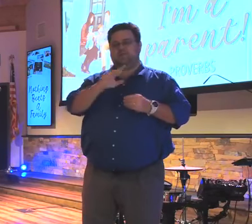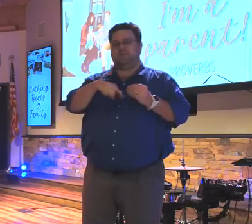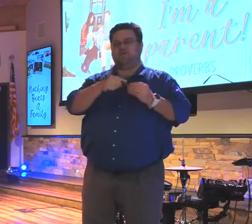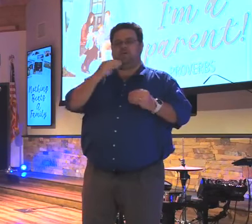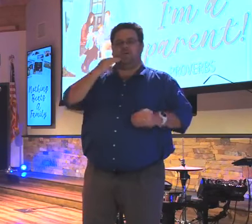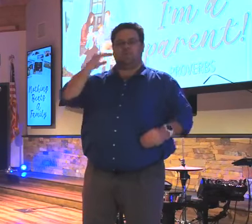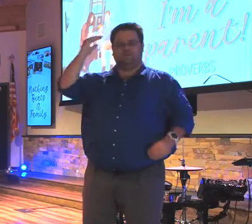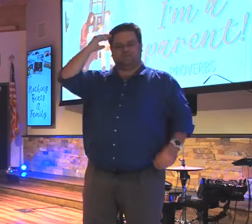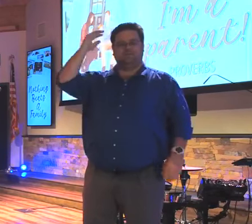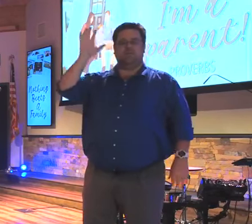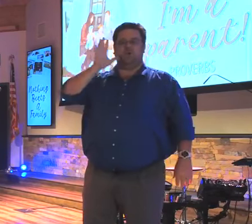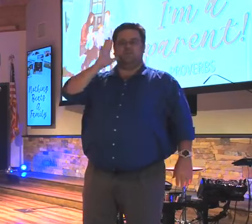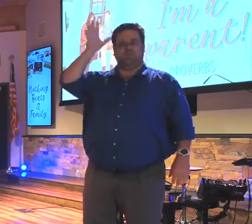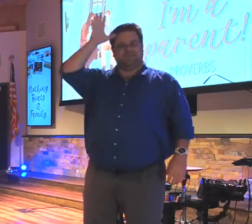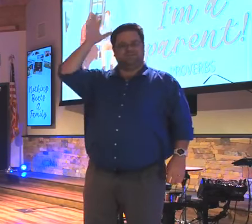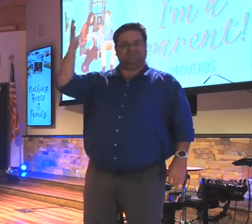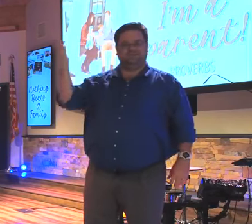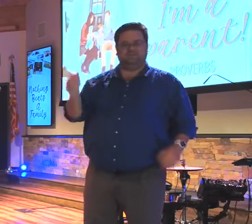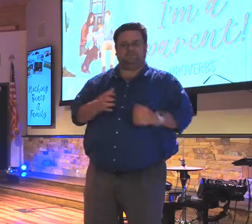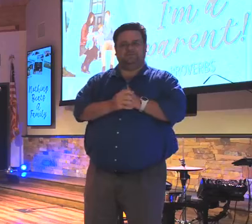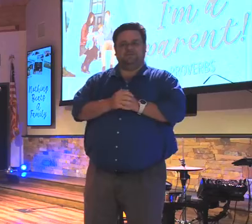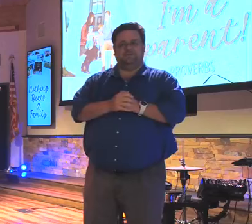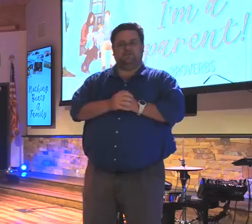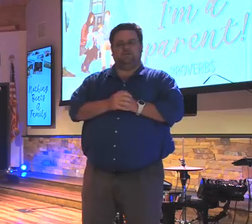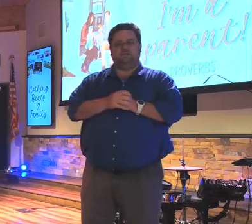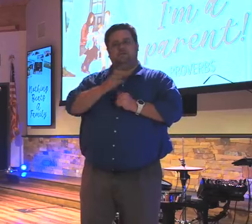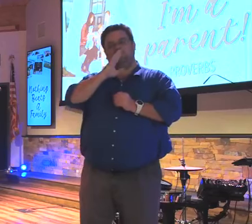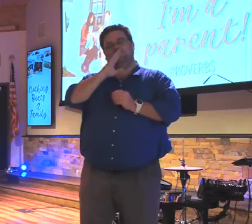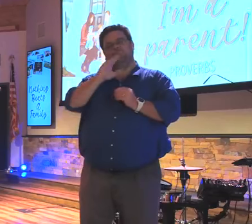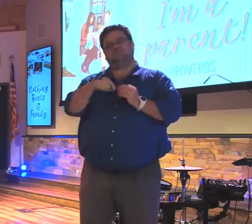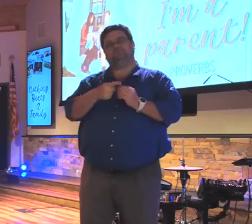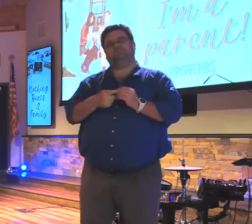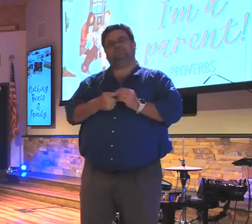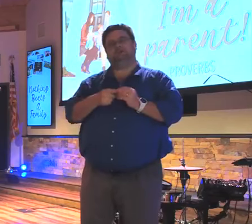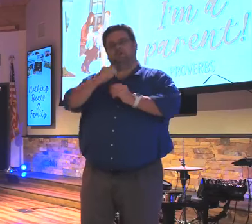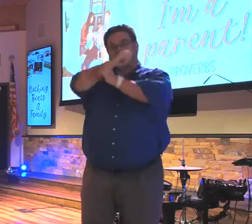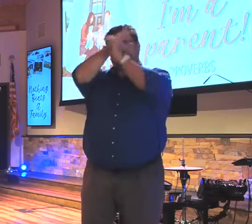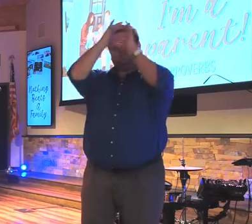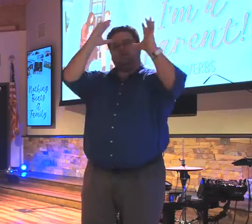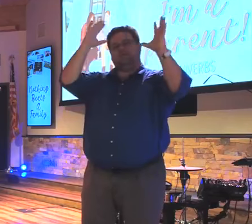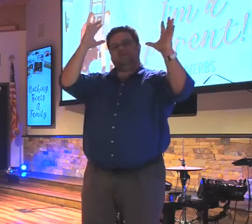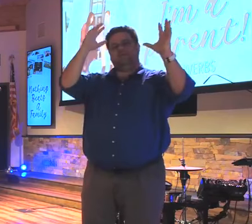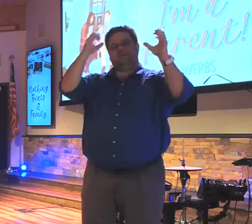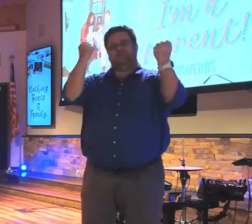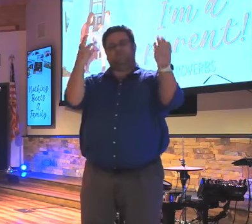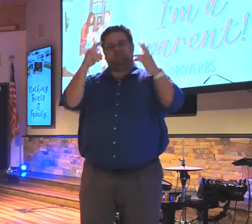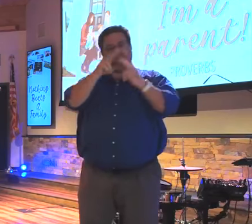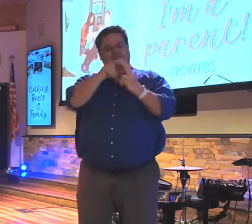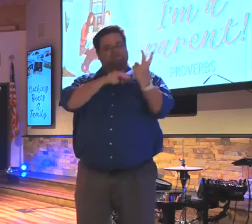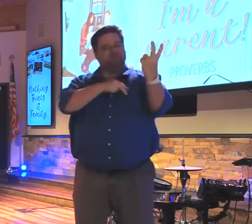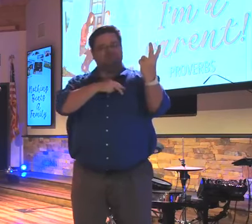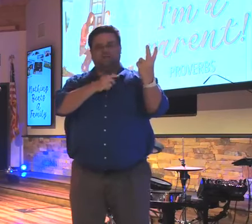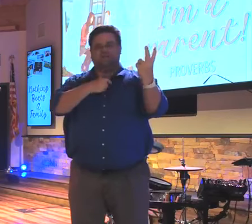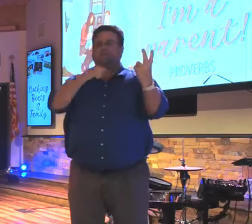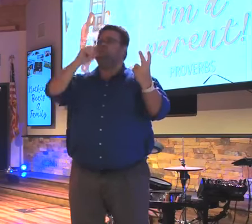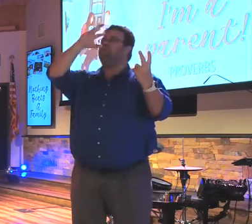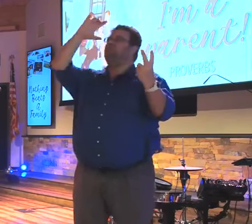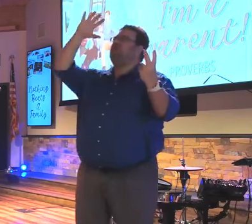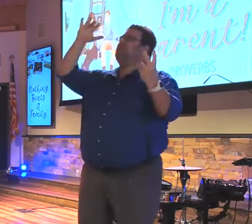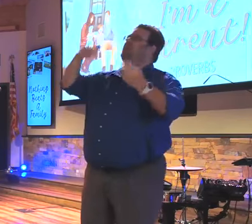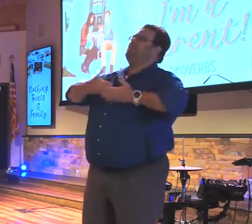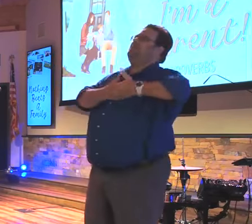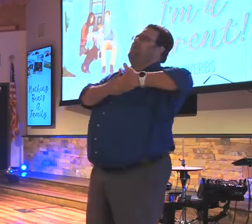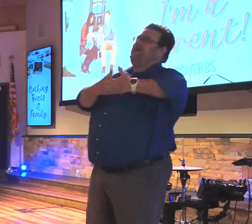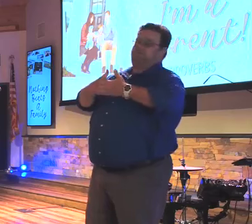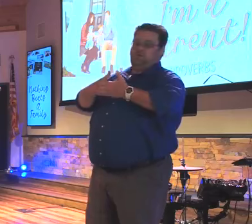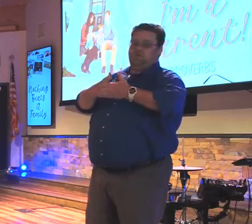parenting. You know, it's the dream of so many couples to have a child. And when they found out that